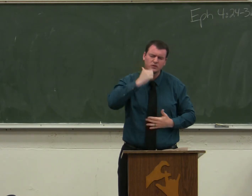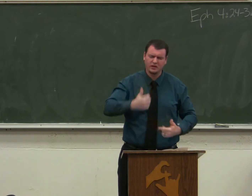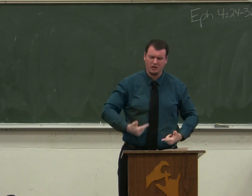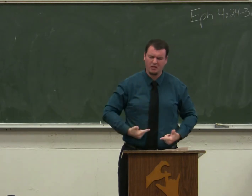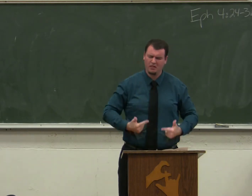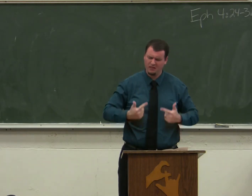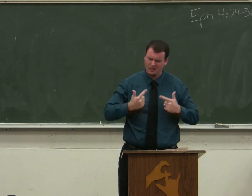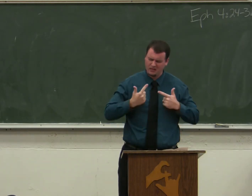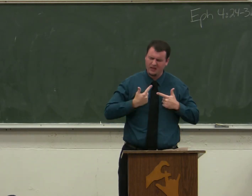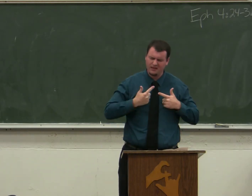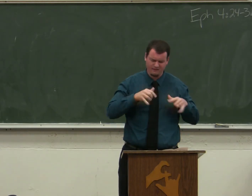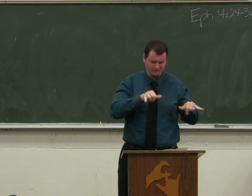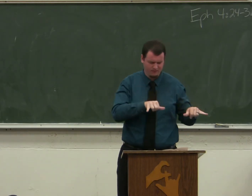Help us to